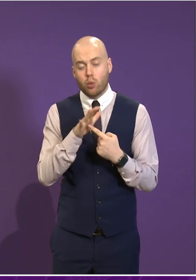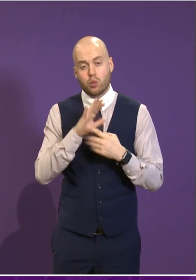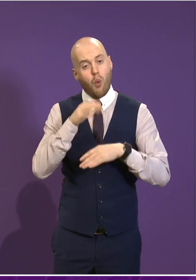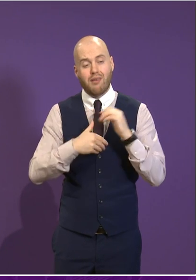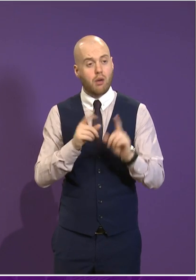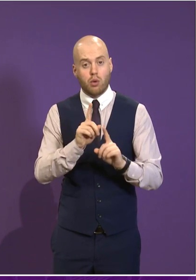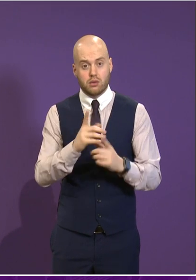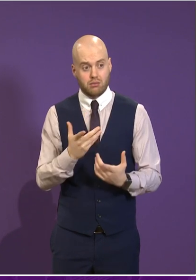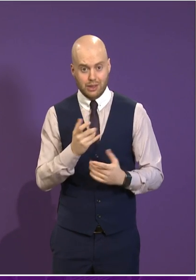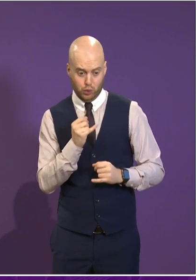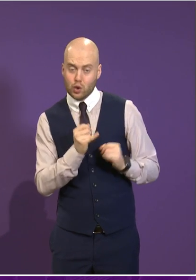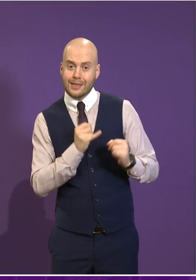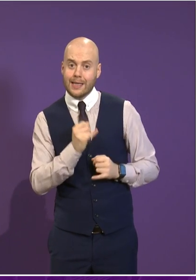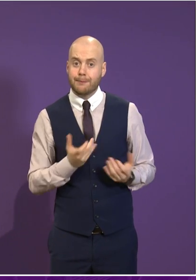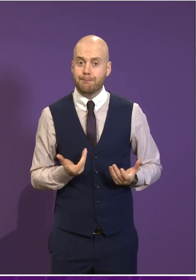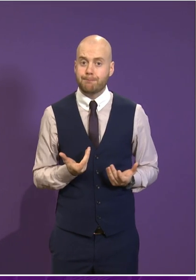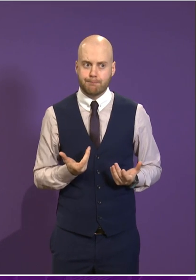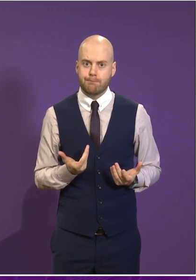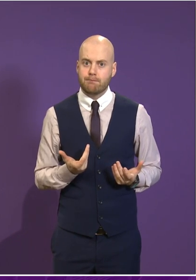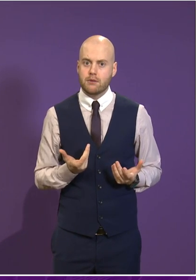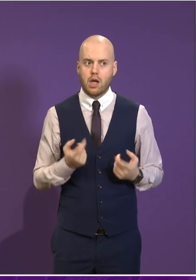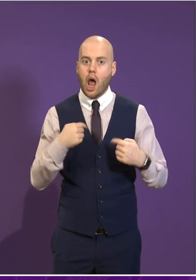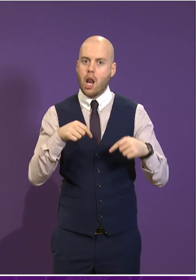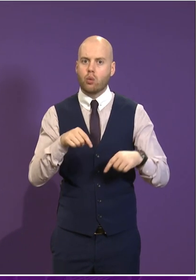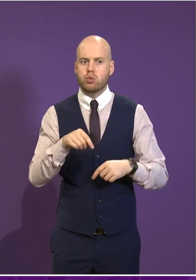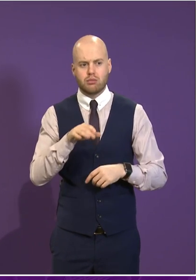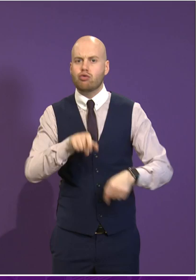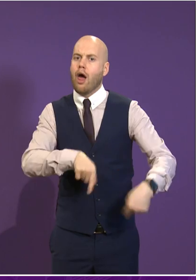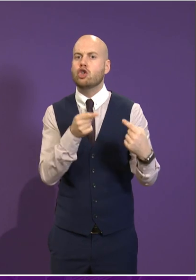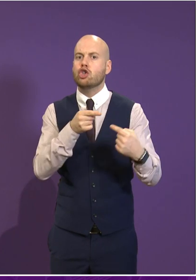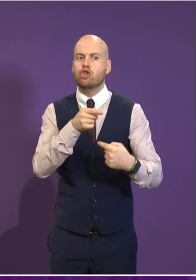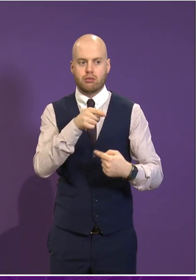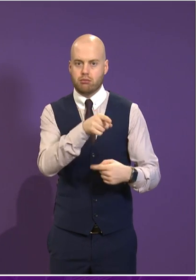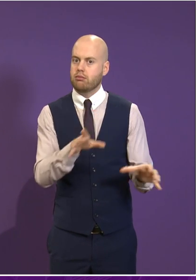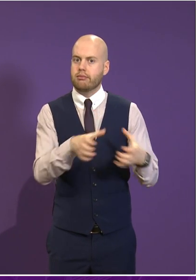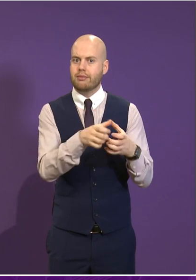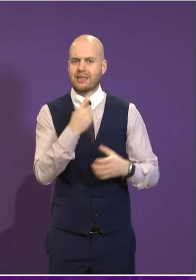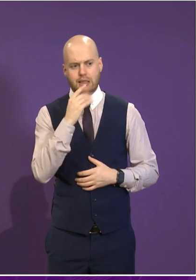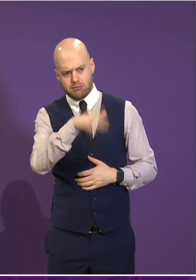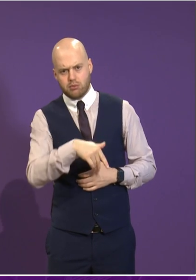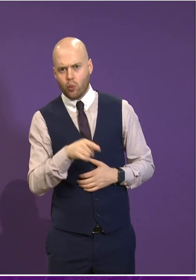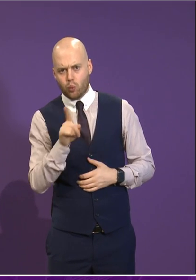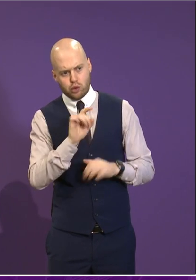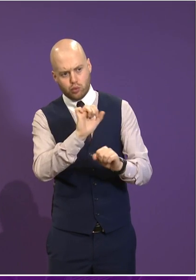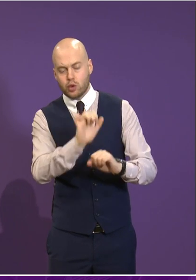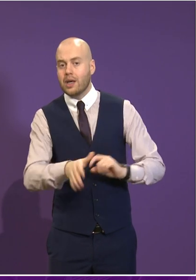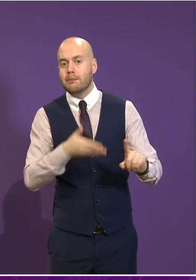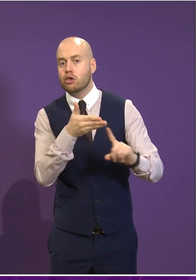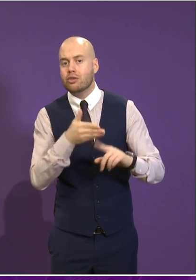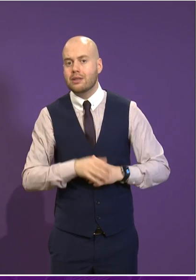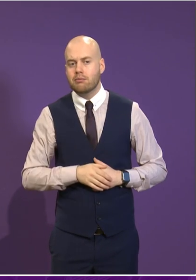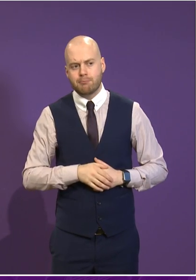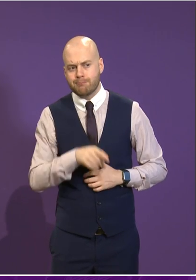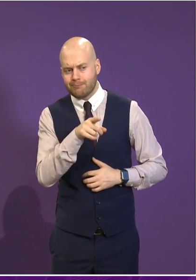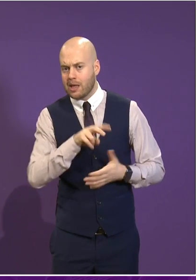scrutiny, about saying, you know, what is your ambition, what you're going to do, and, you know, not just publishing a plan and